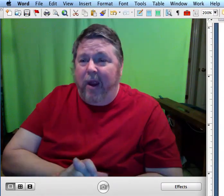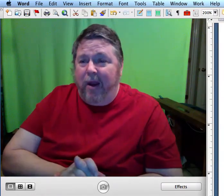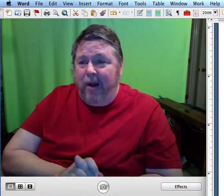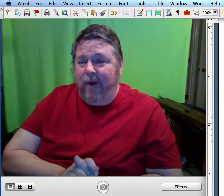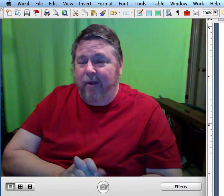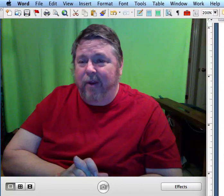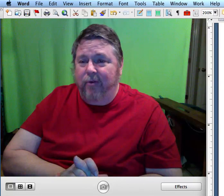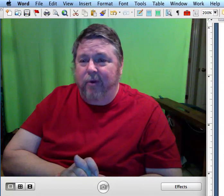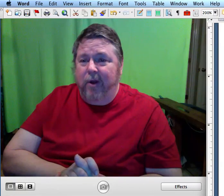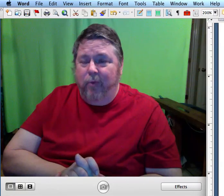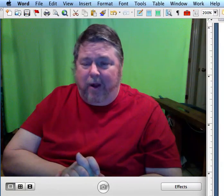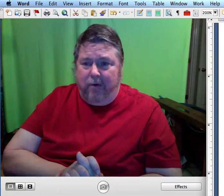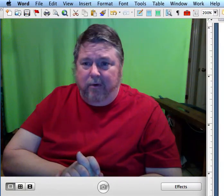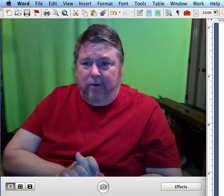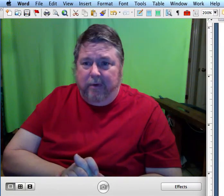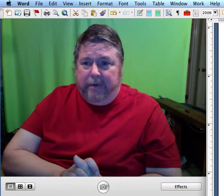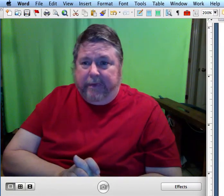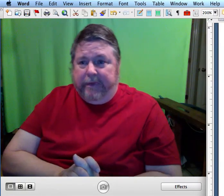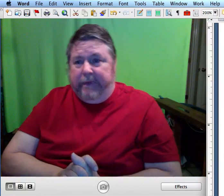only identify the things you did well,